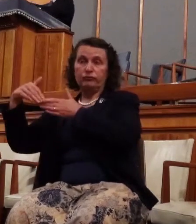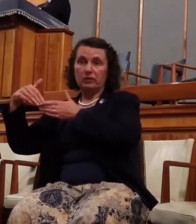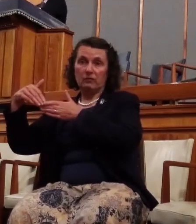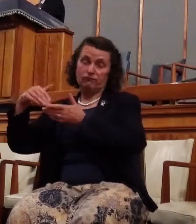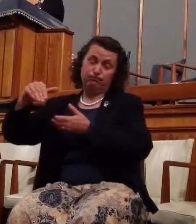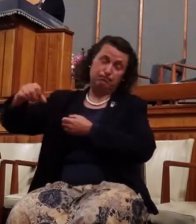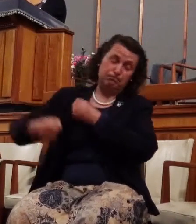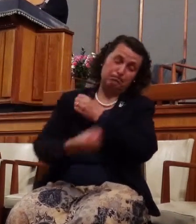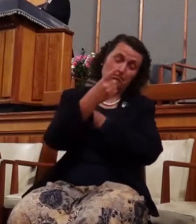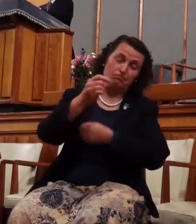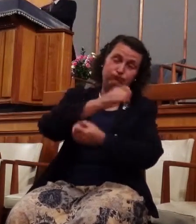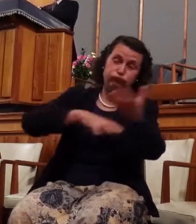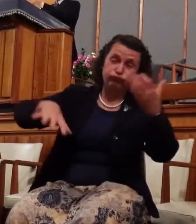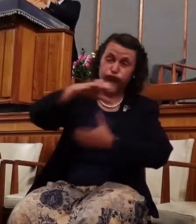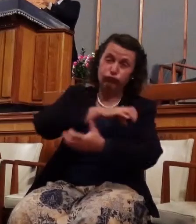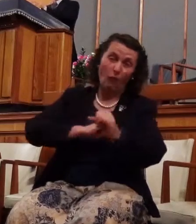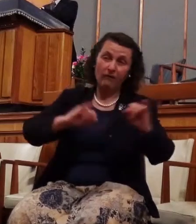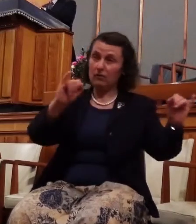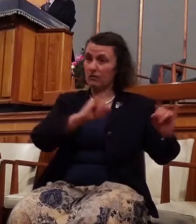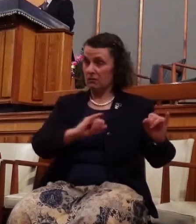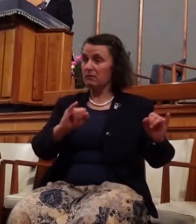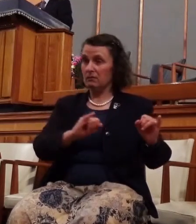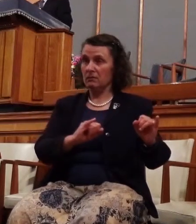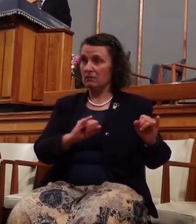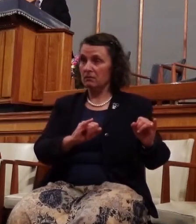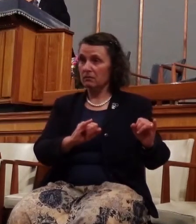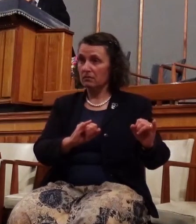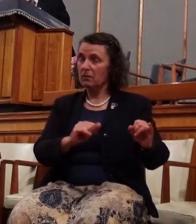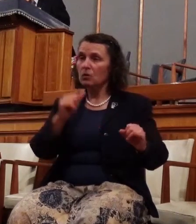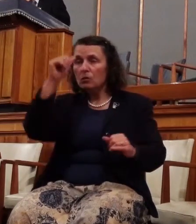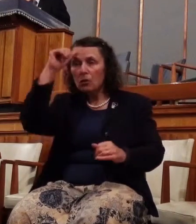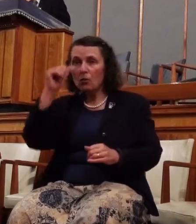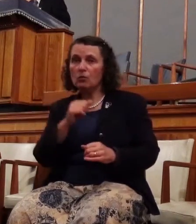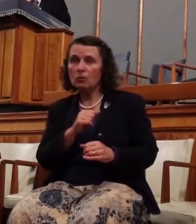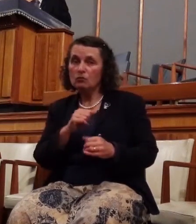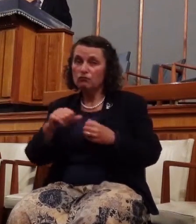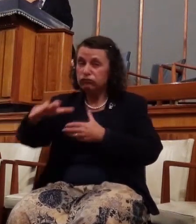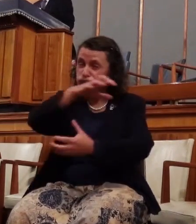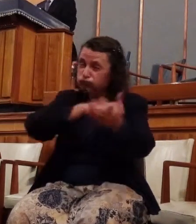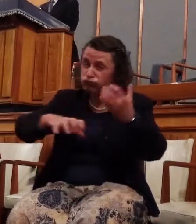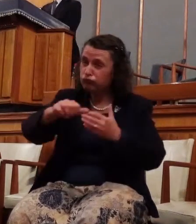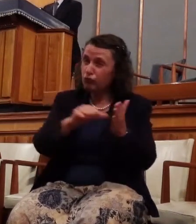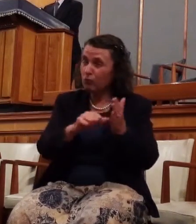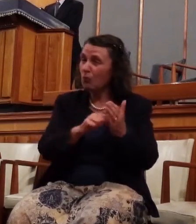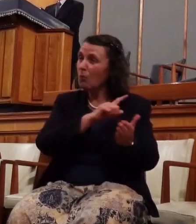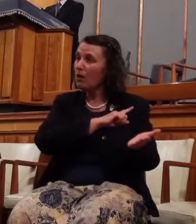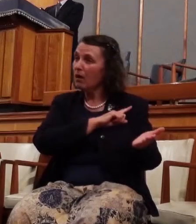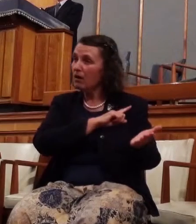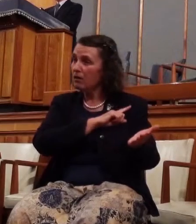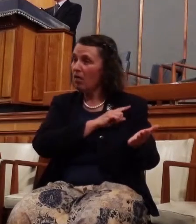is order in the nation. Actually, the disorder we see, do you know why there is disorder? It's because of our